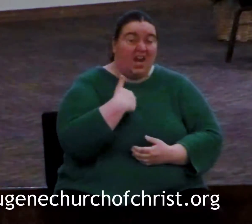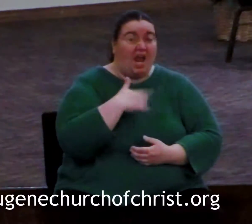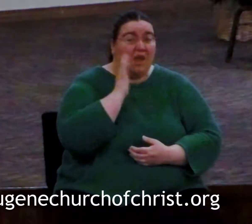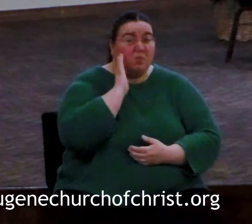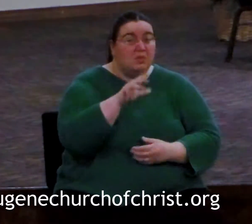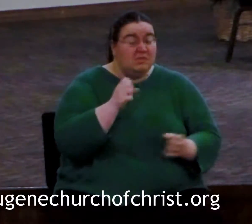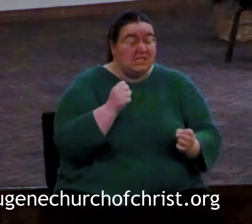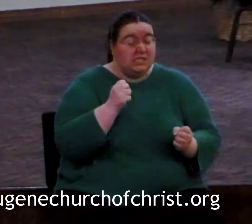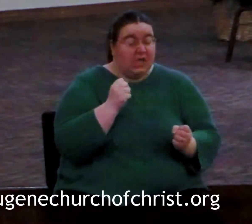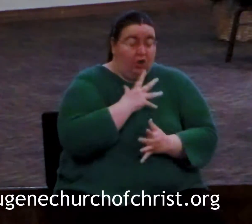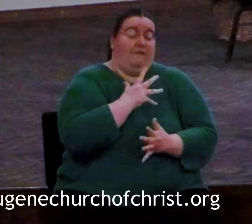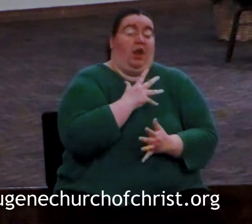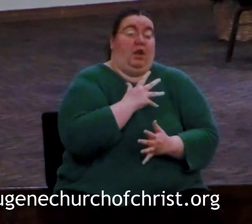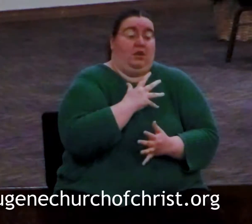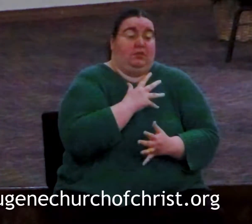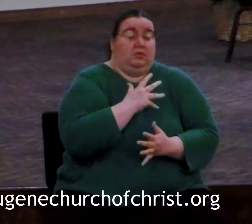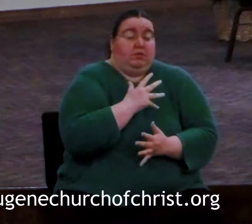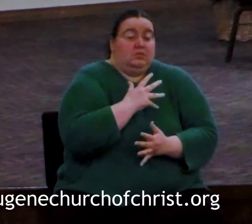out there.